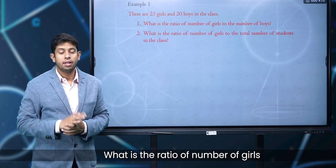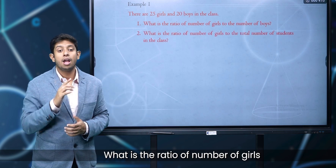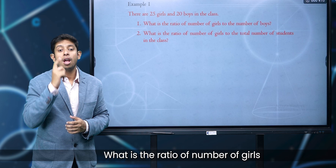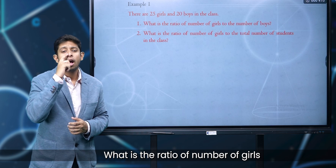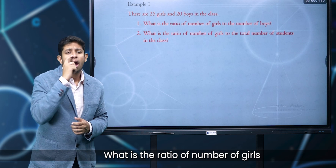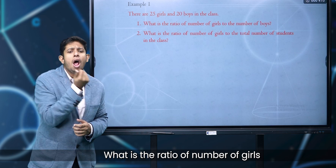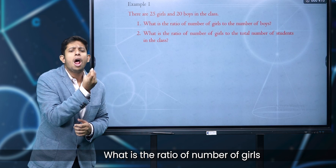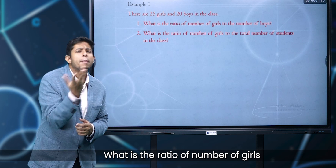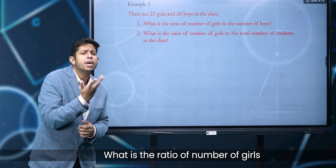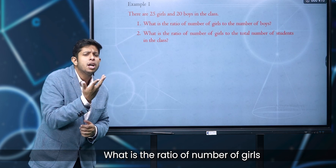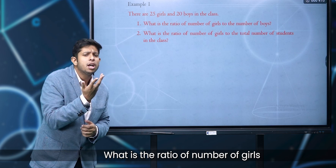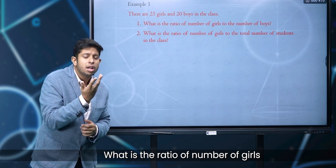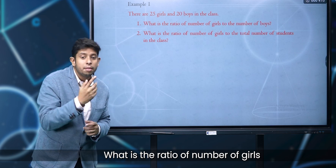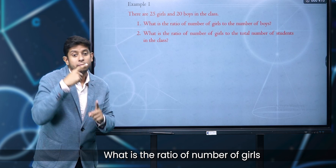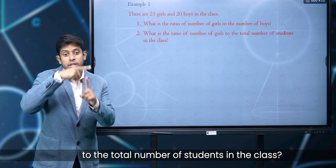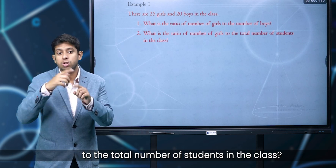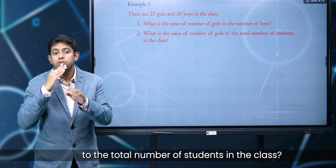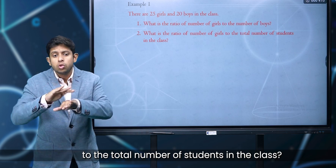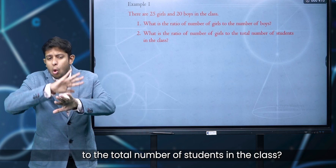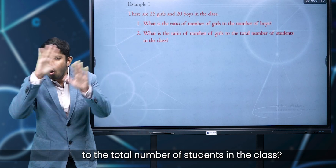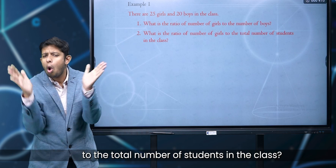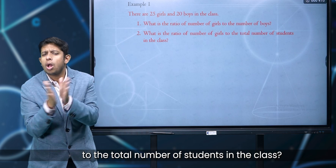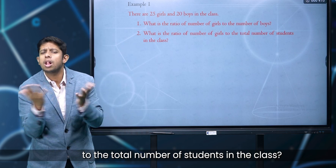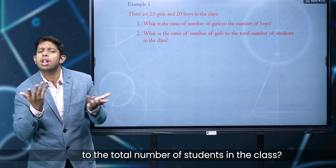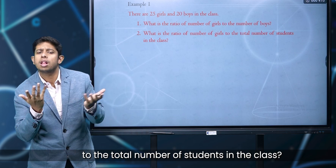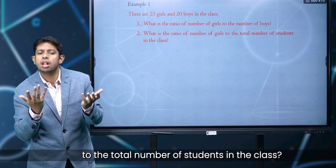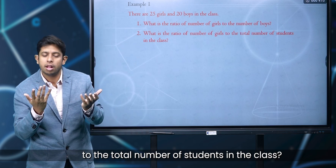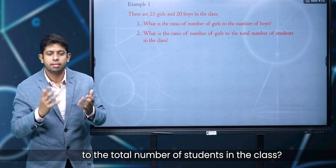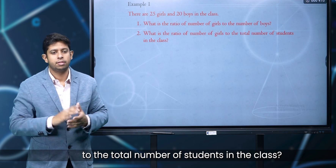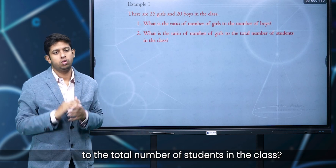What is the ratio of number of girls to the total number of students in the class?